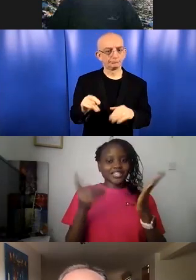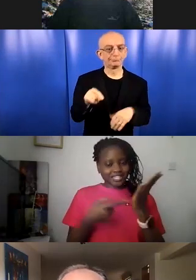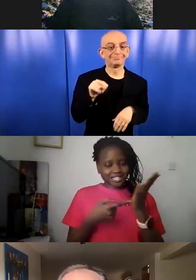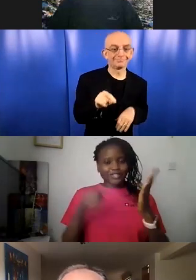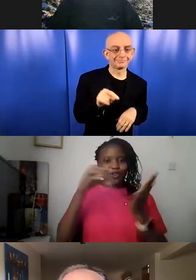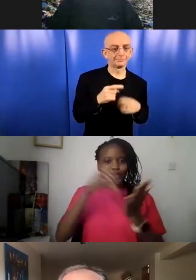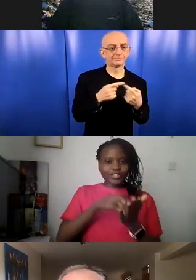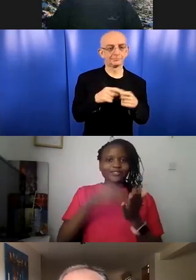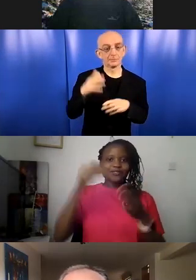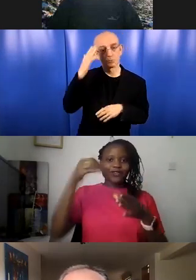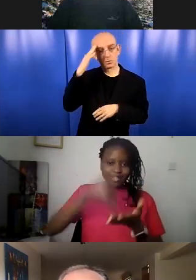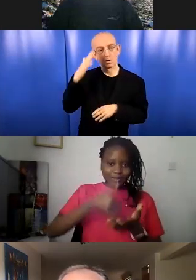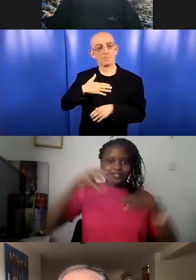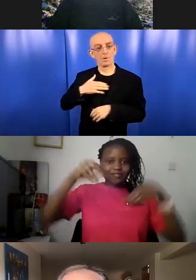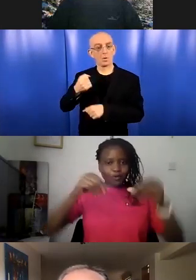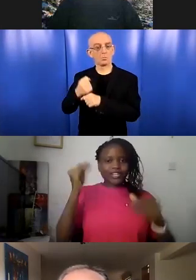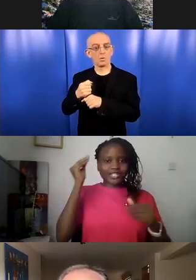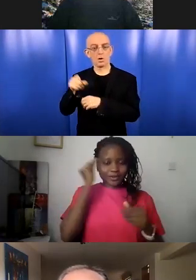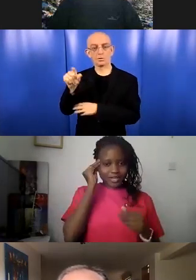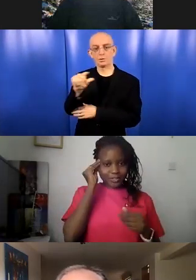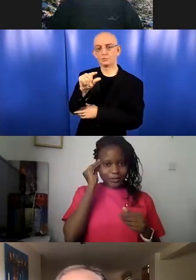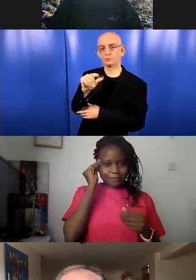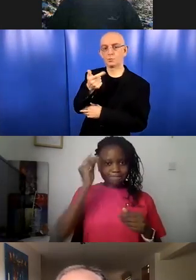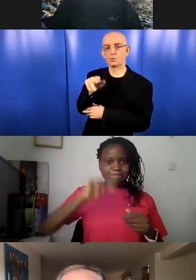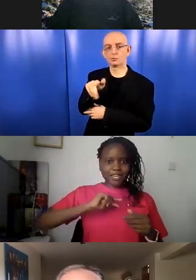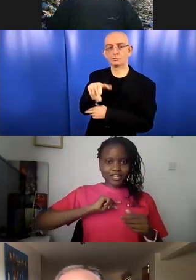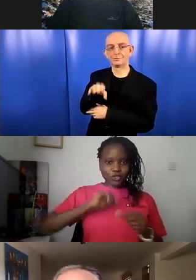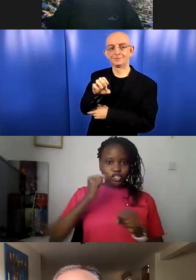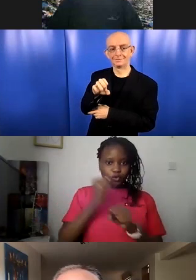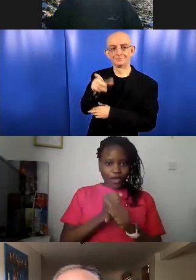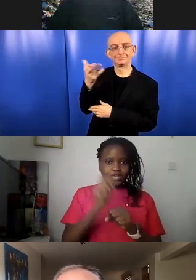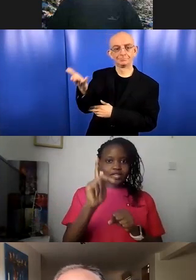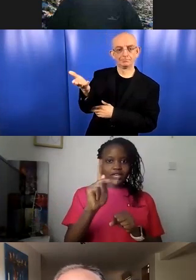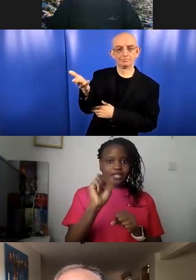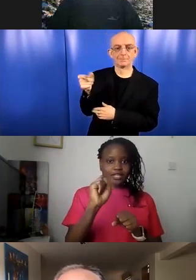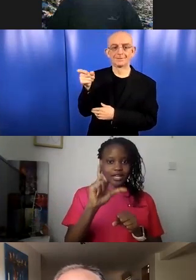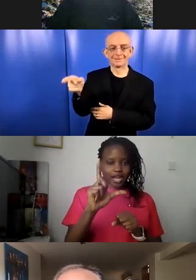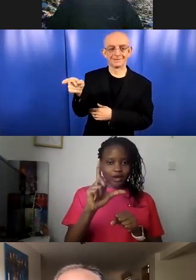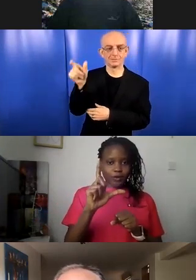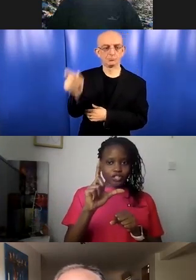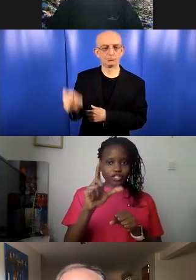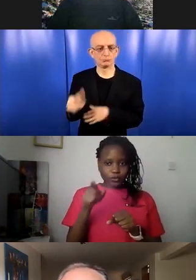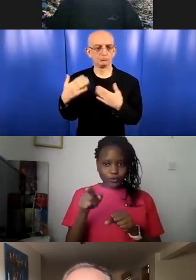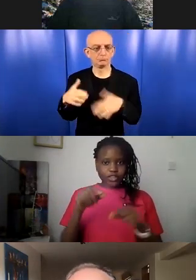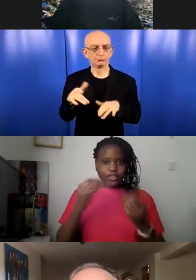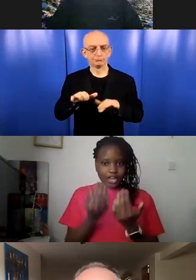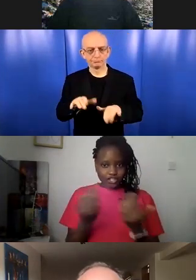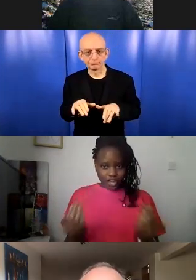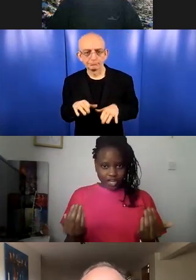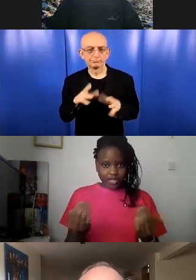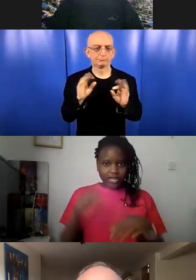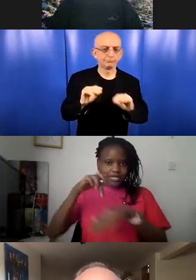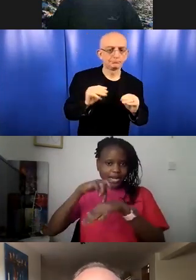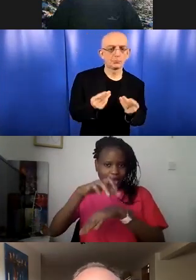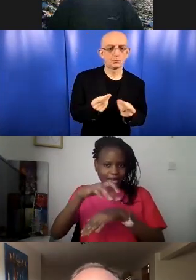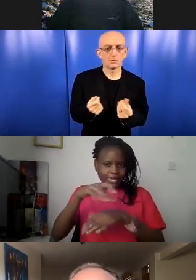quality education. And this is Georgine working in Kenyan Sign Language with a child at this early stage